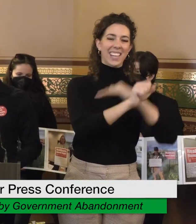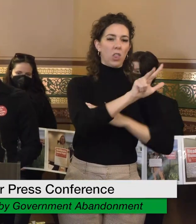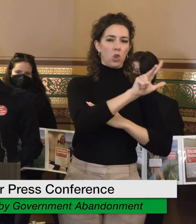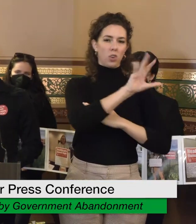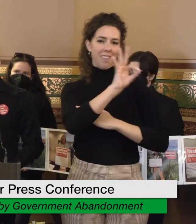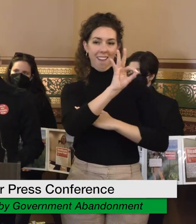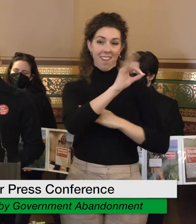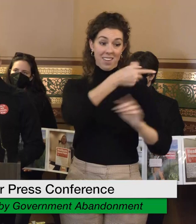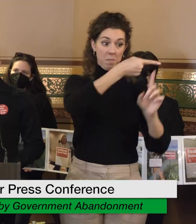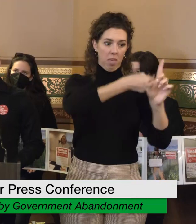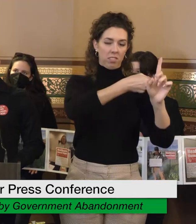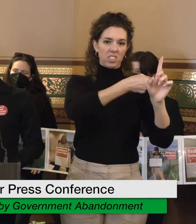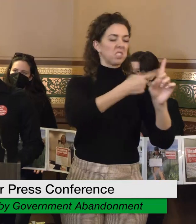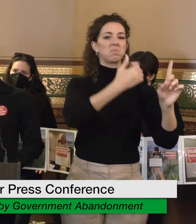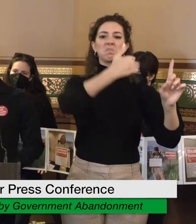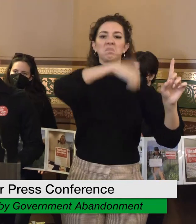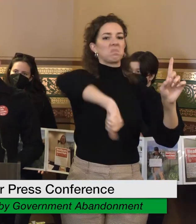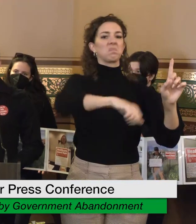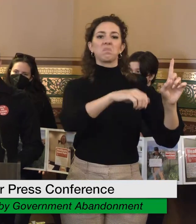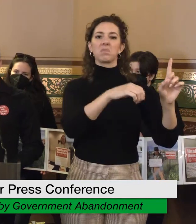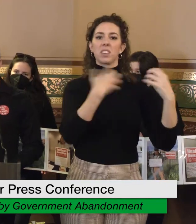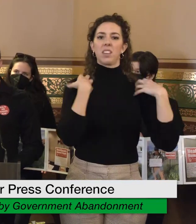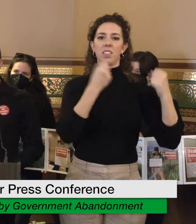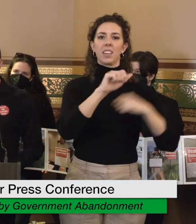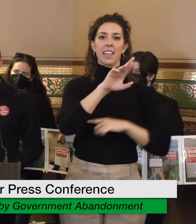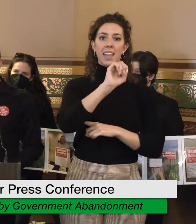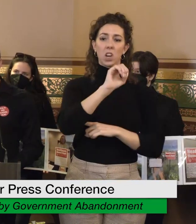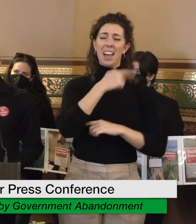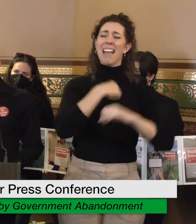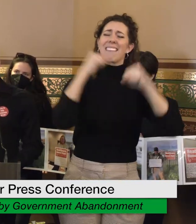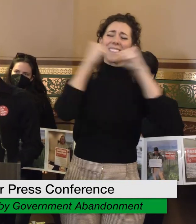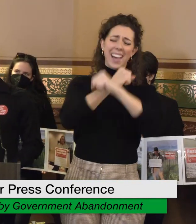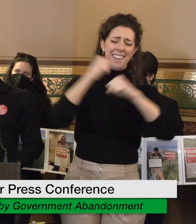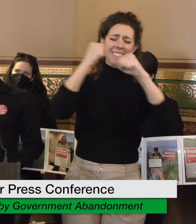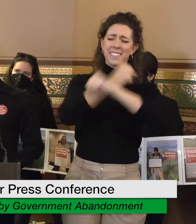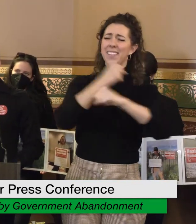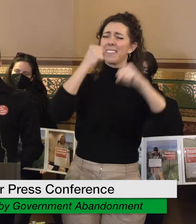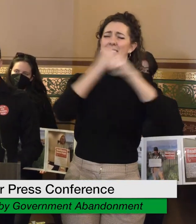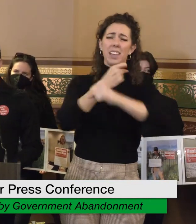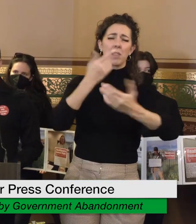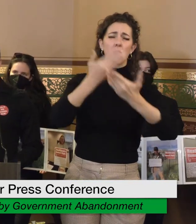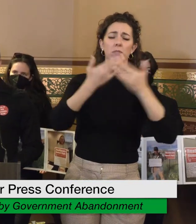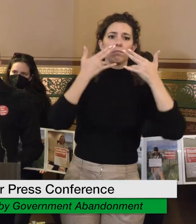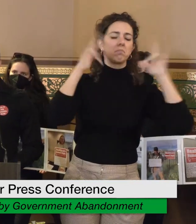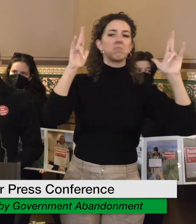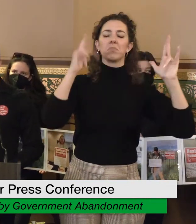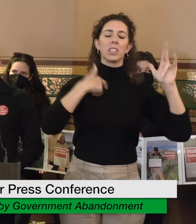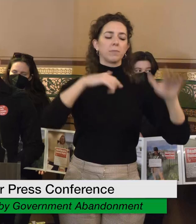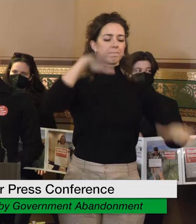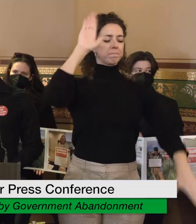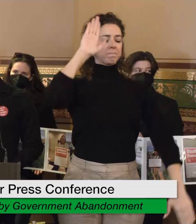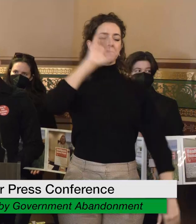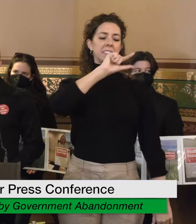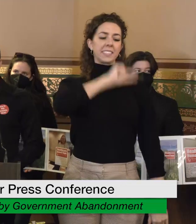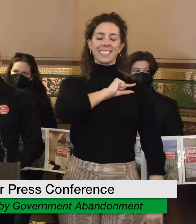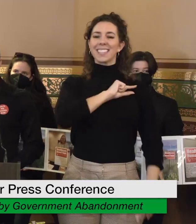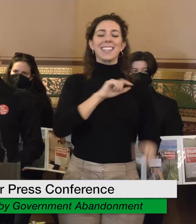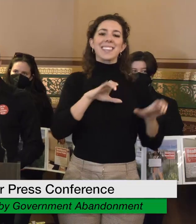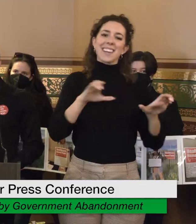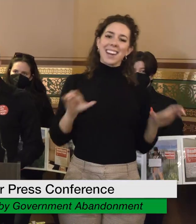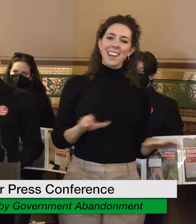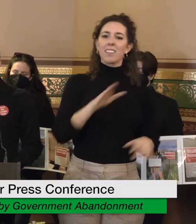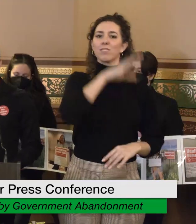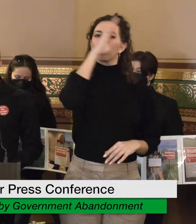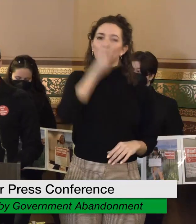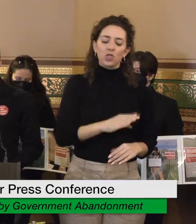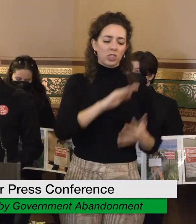months. Instead of continuing to fight to prove my innocence, I had to plead guilty to crimes I never committed just so